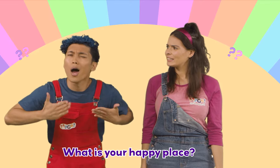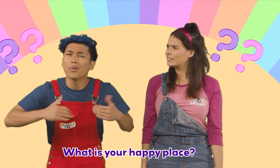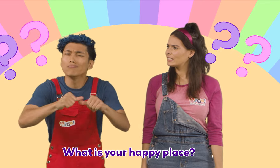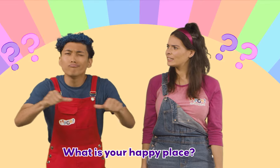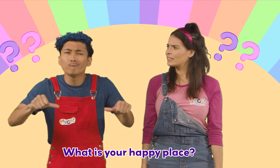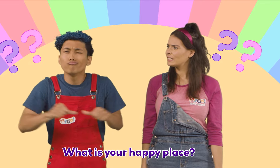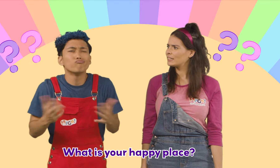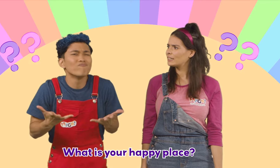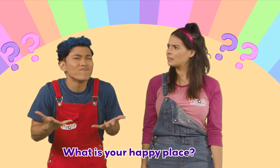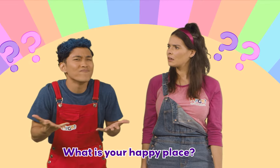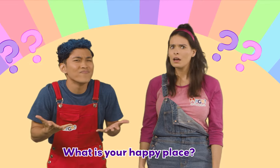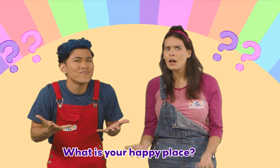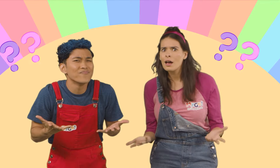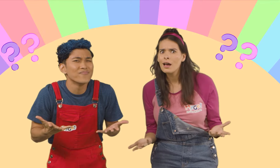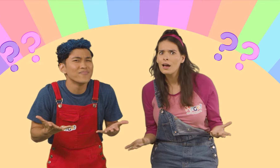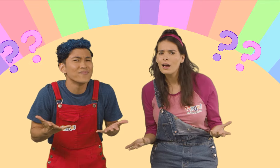What is your happy place?